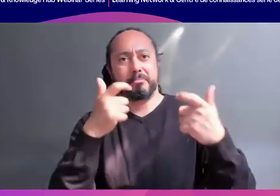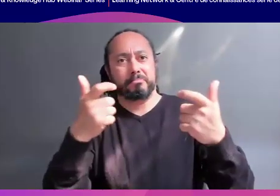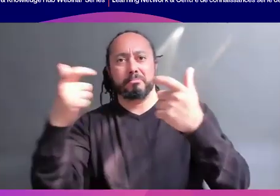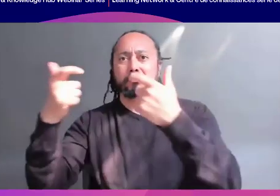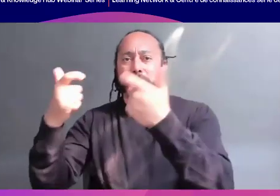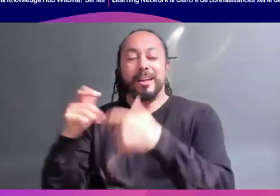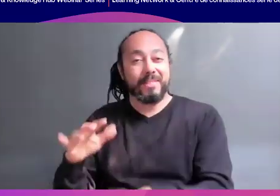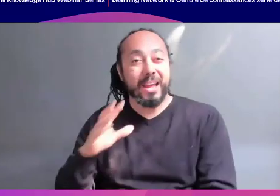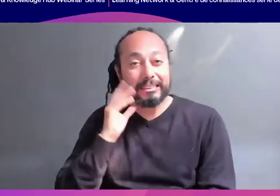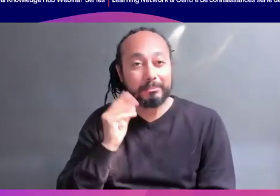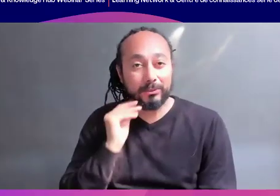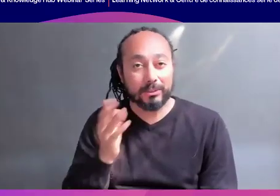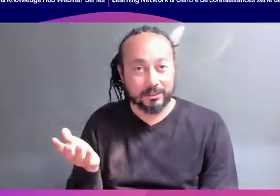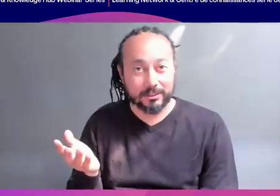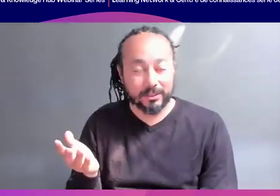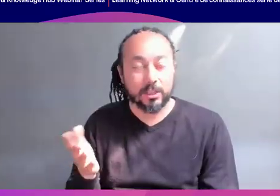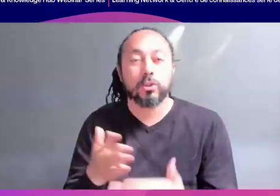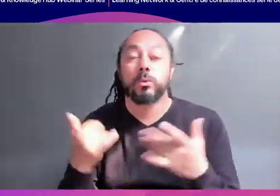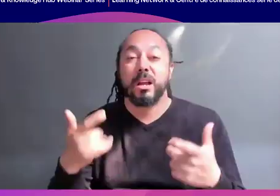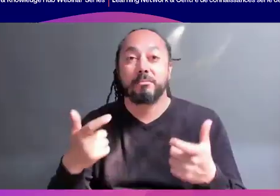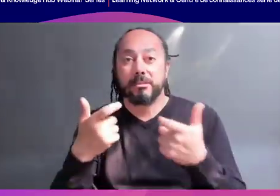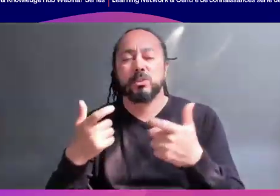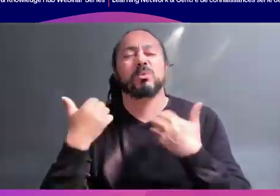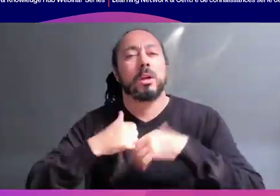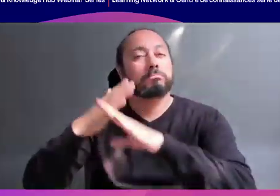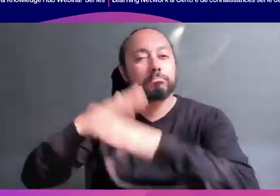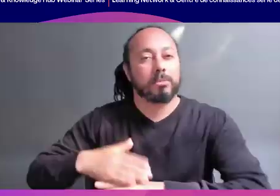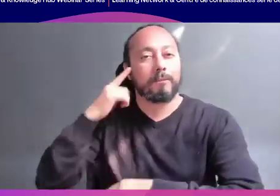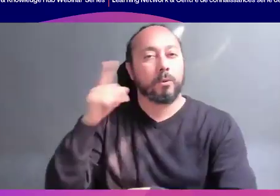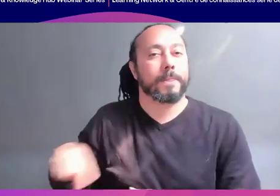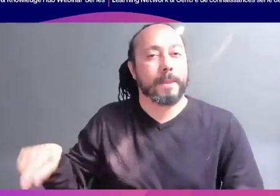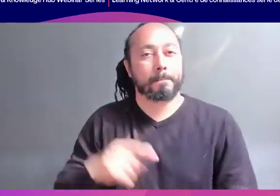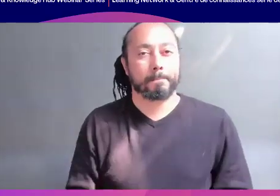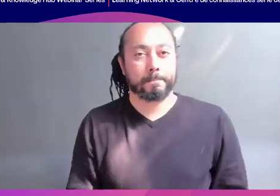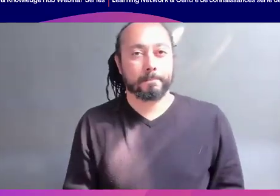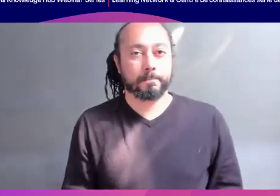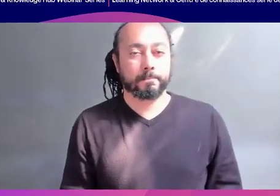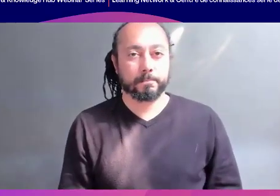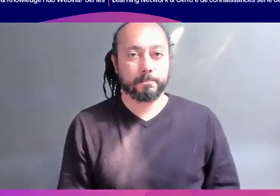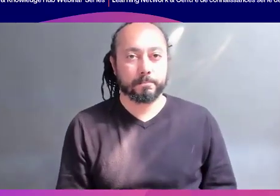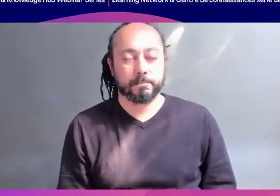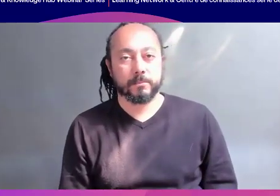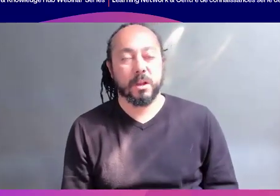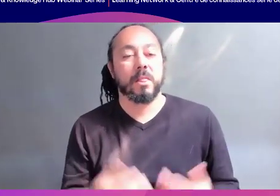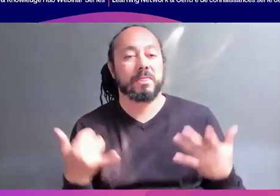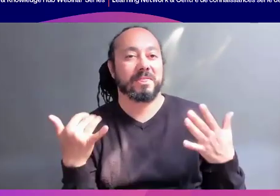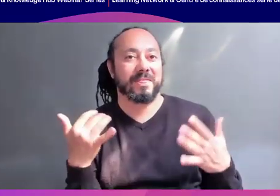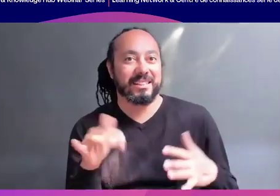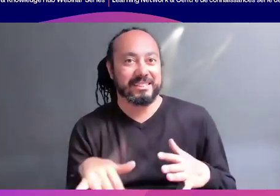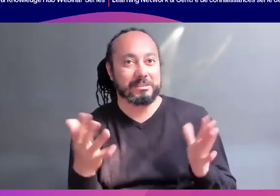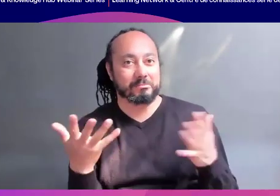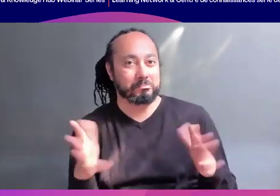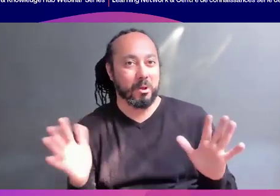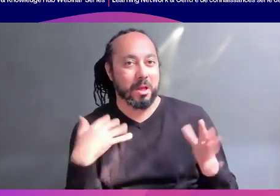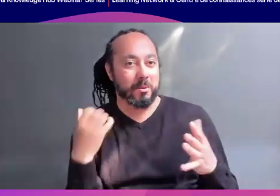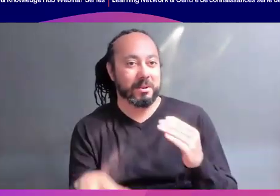And one of the reasons we're trying to break down barriers. So that's all I want to add, Katrina. I